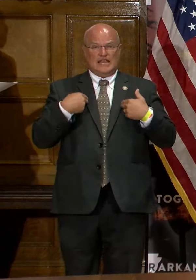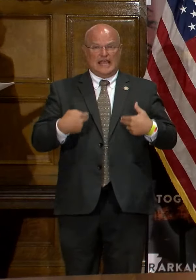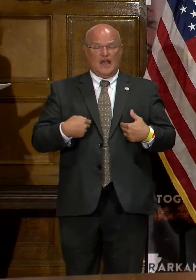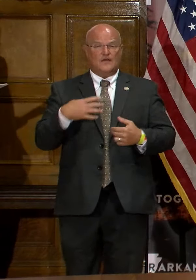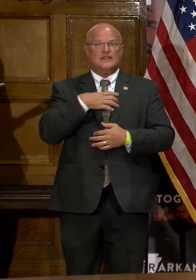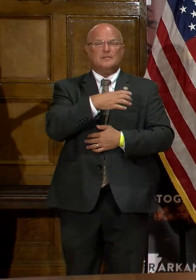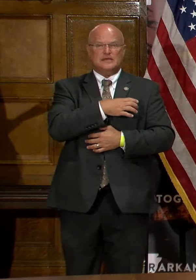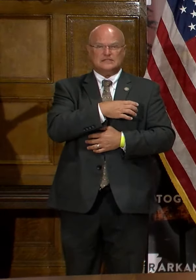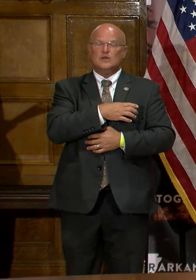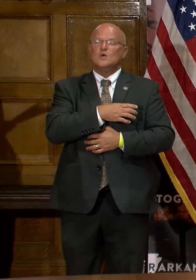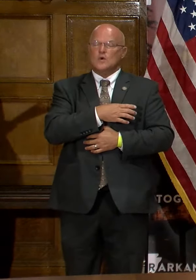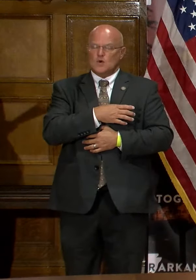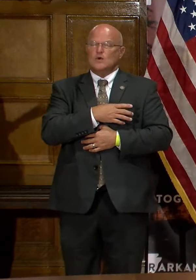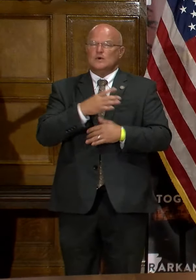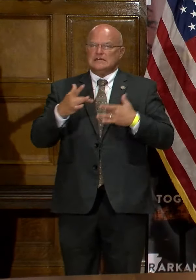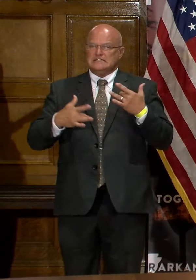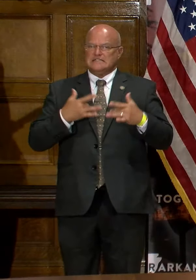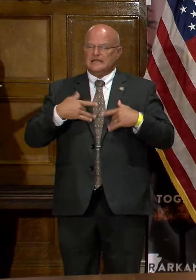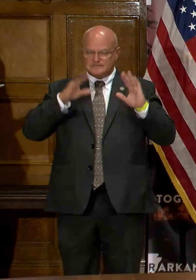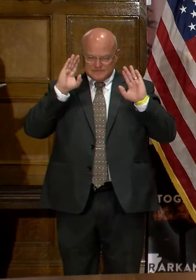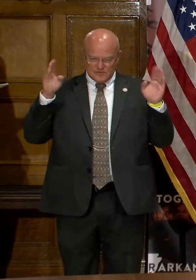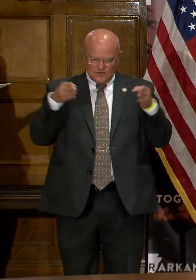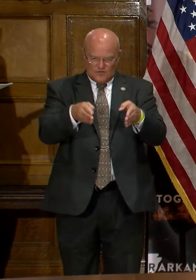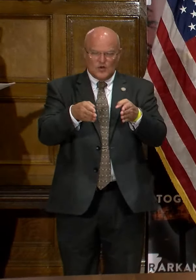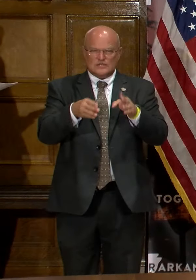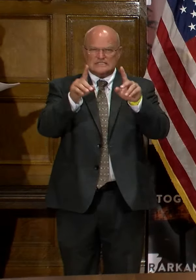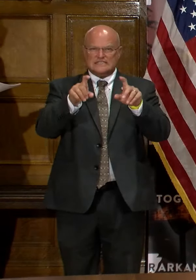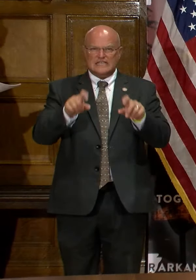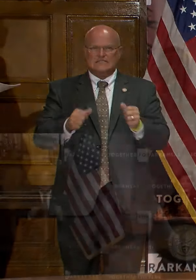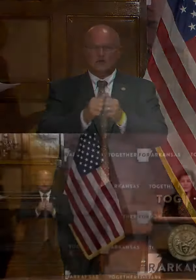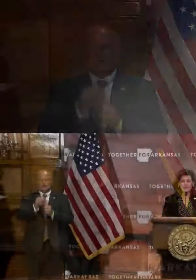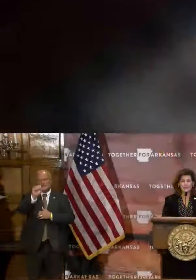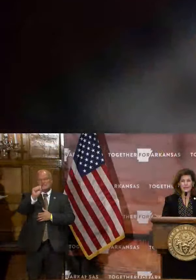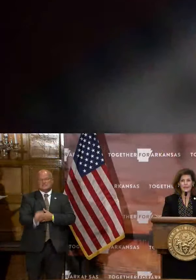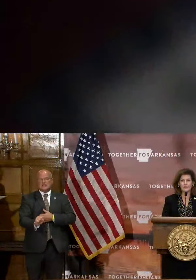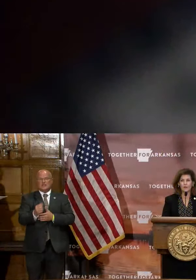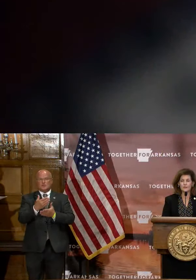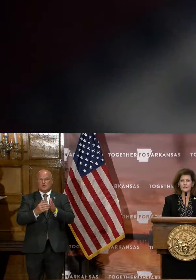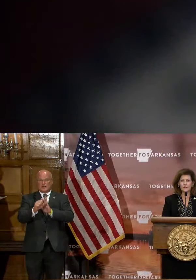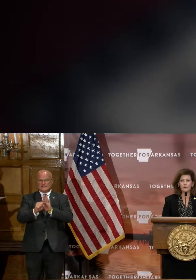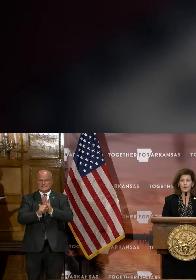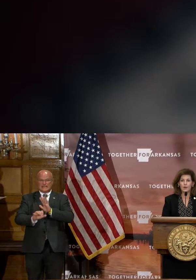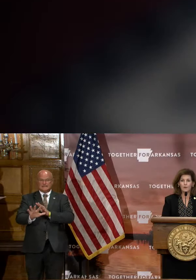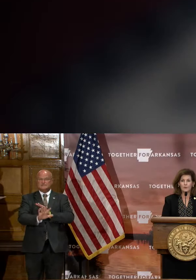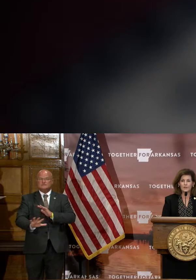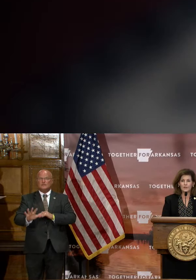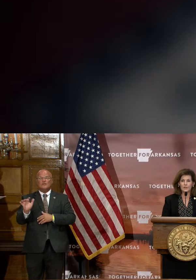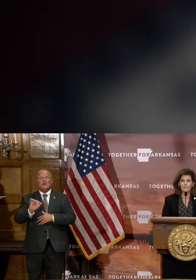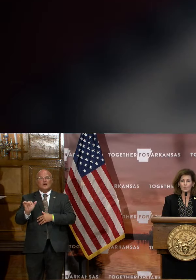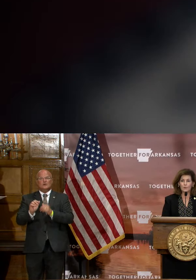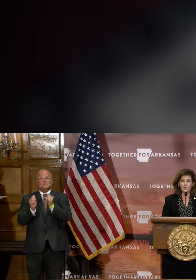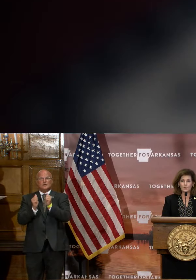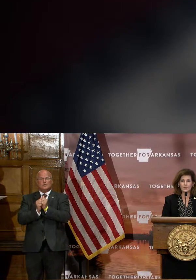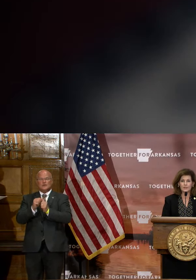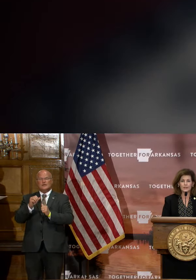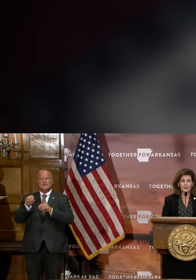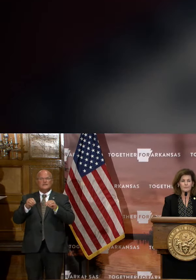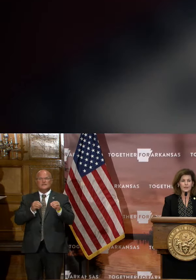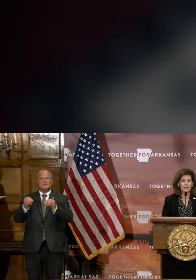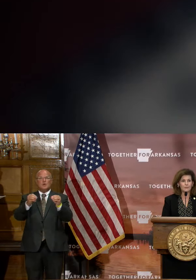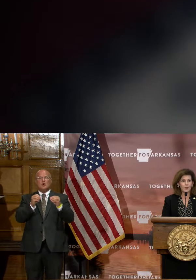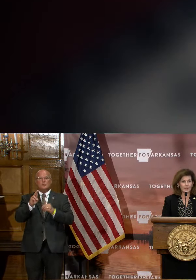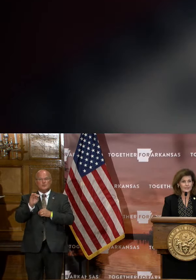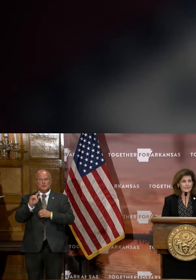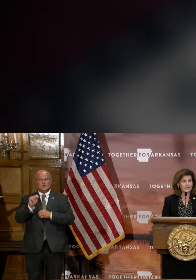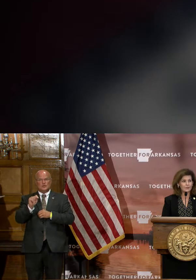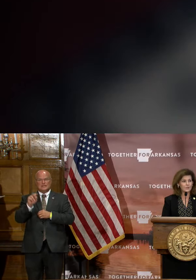We're very excited. They'll be focusing on doing testing in the southern part of the state. Also with the mobile unit